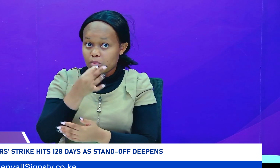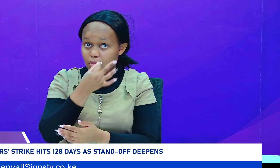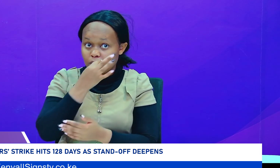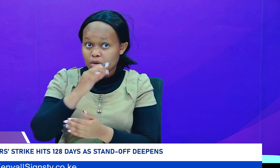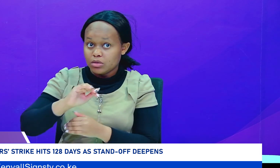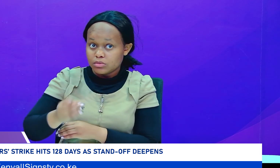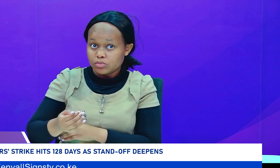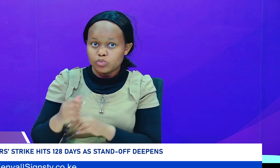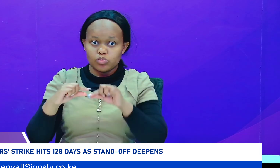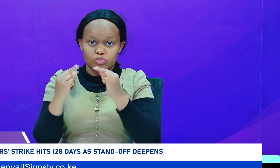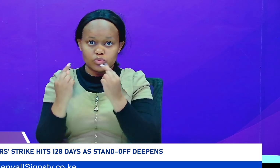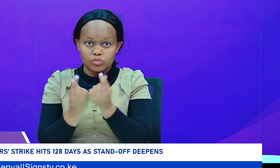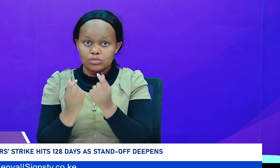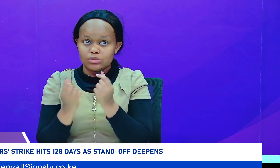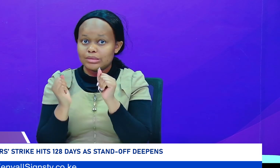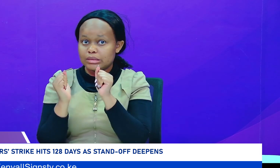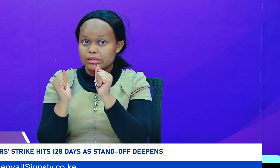Our other news.